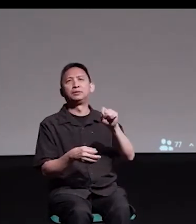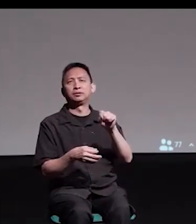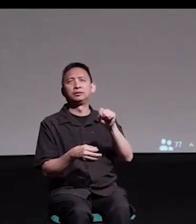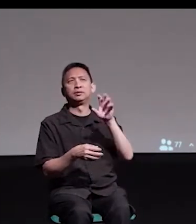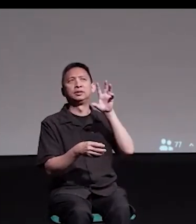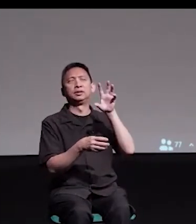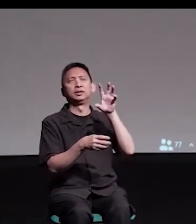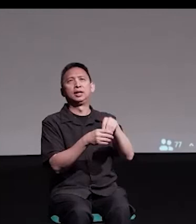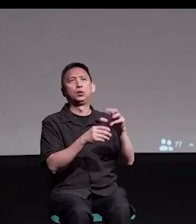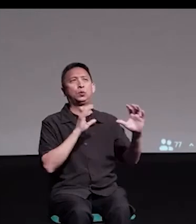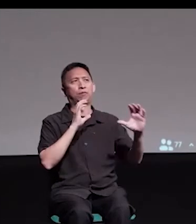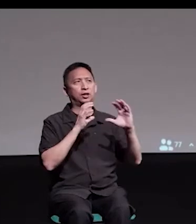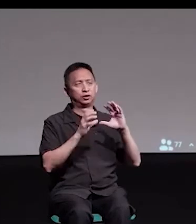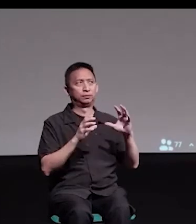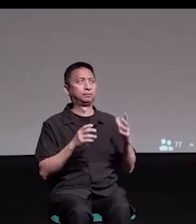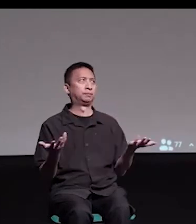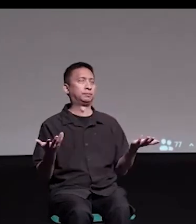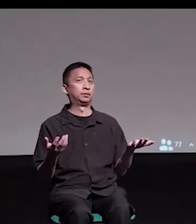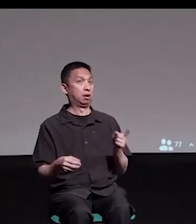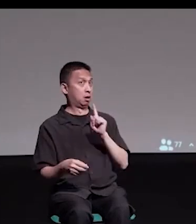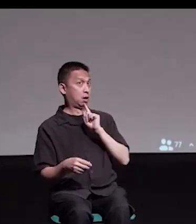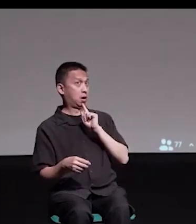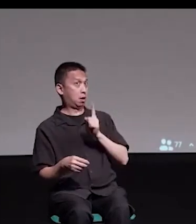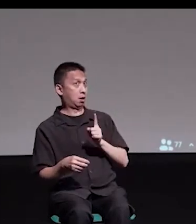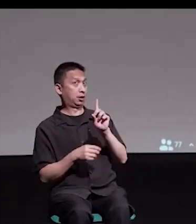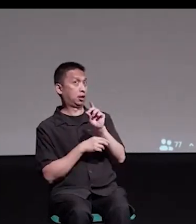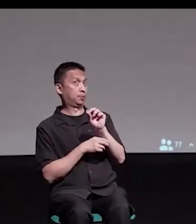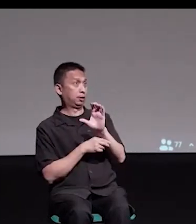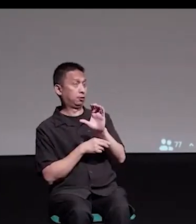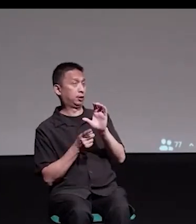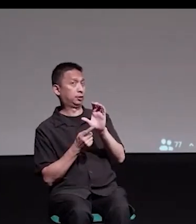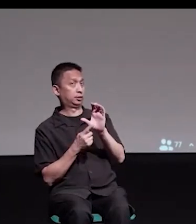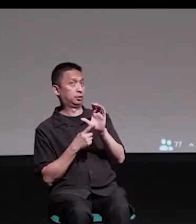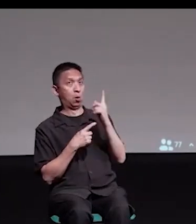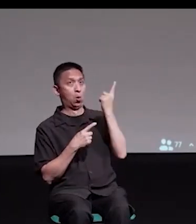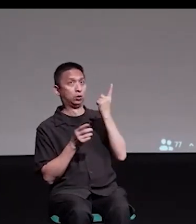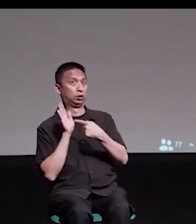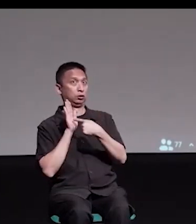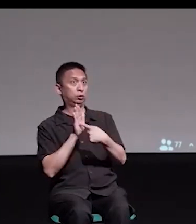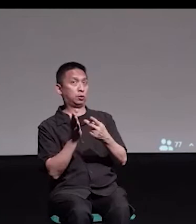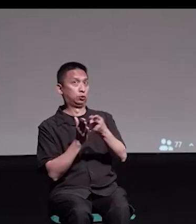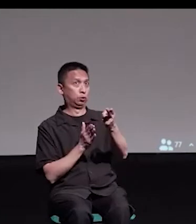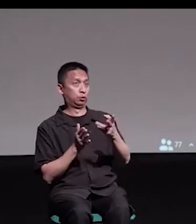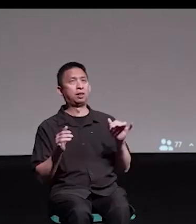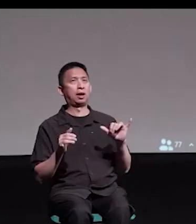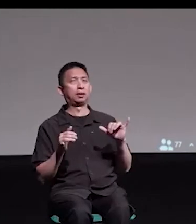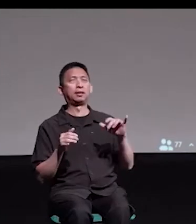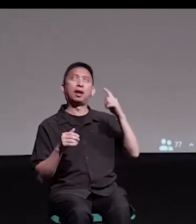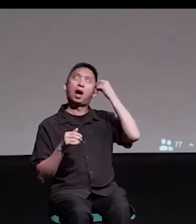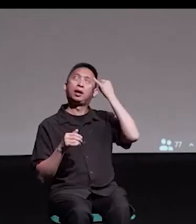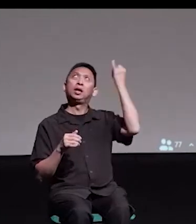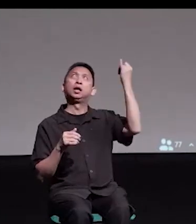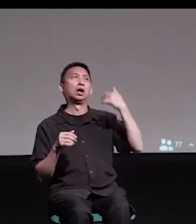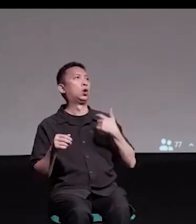know, are documentaries just portraying the truth, the myth of the fly on the wall, you know.